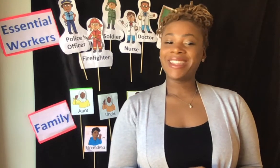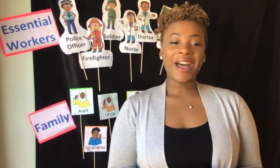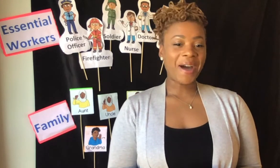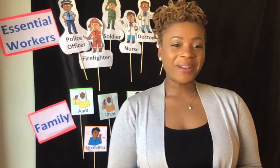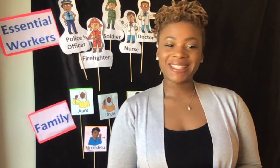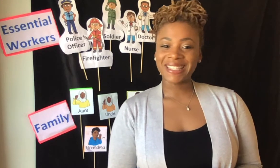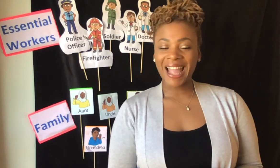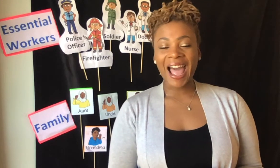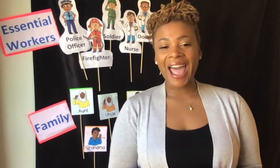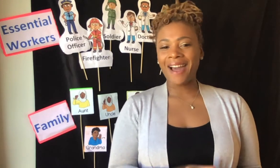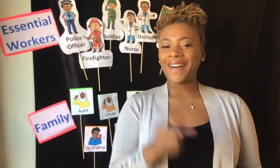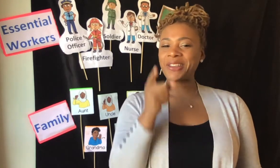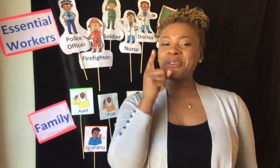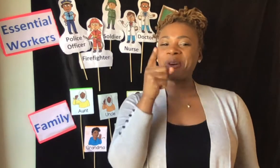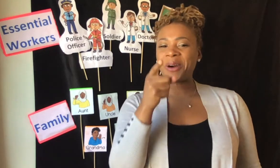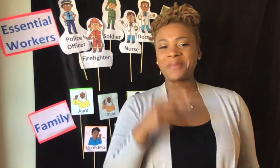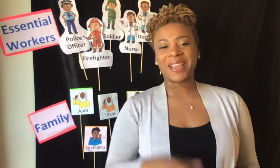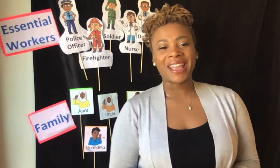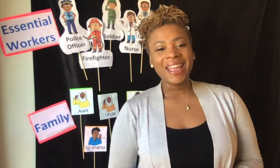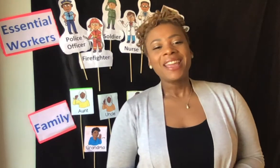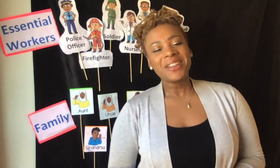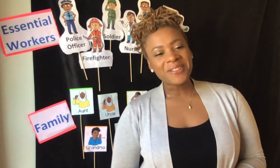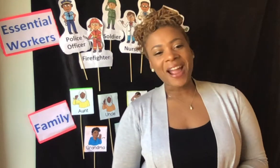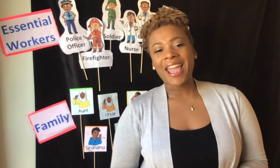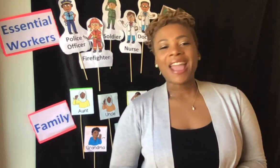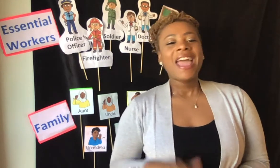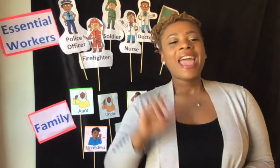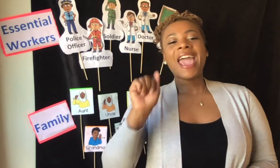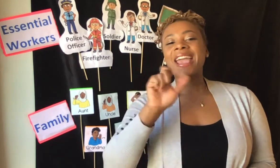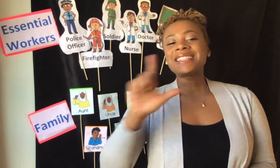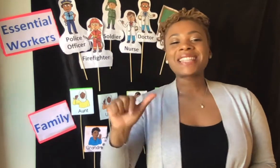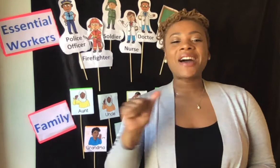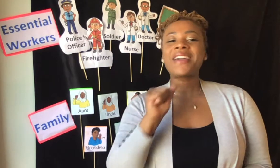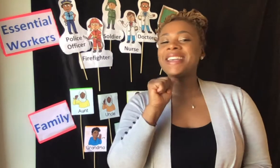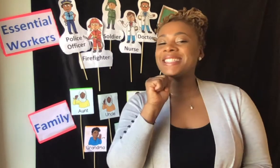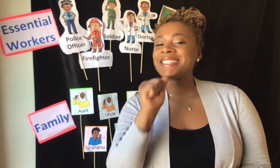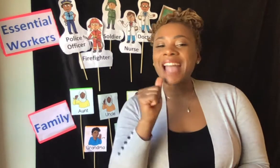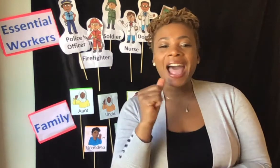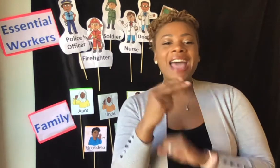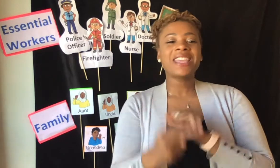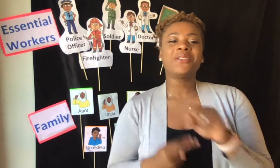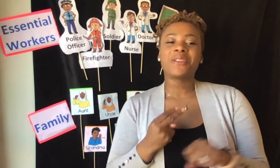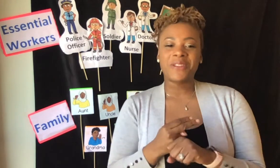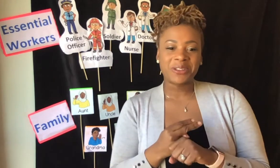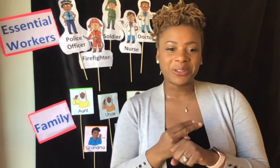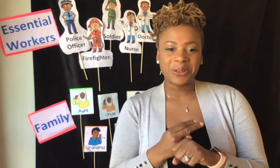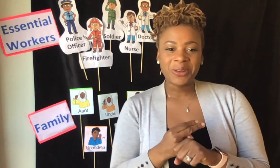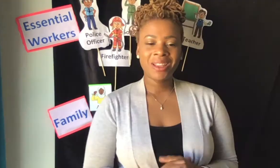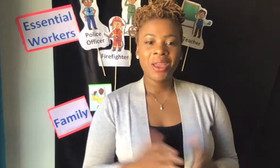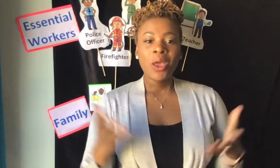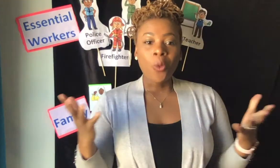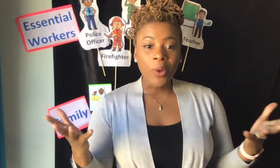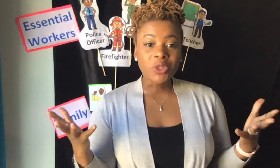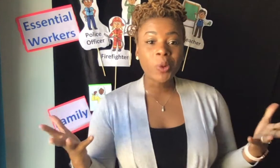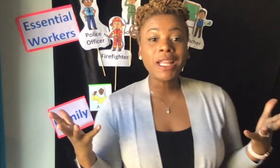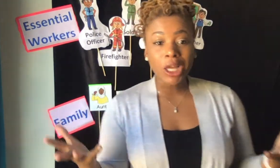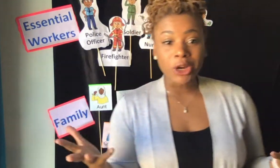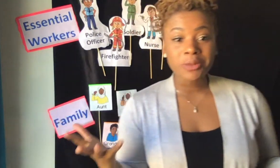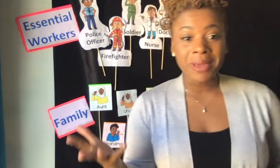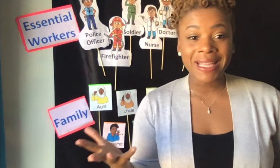No, it's not. Oh, you caught me. You're right. ASL is not universal, which we learned means